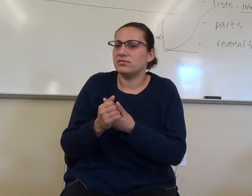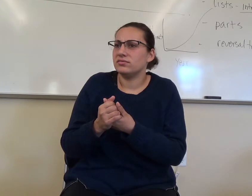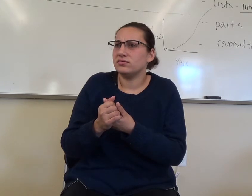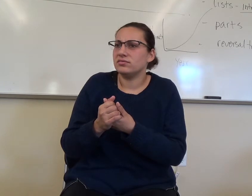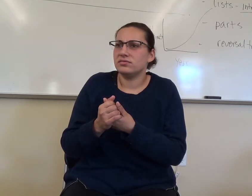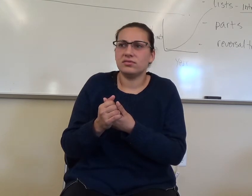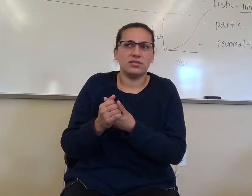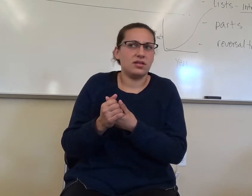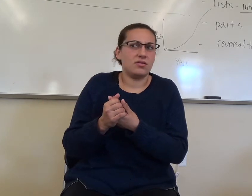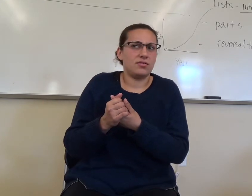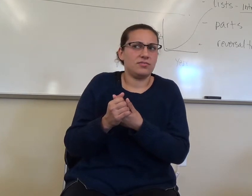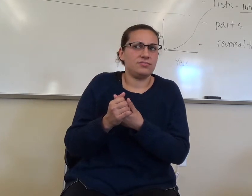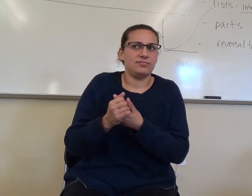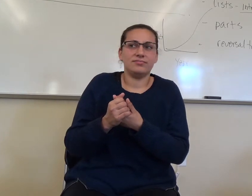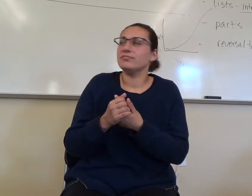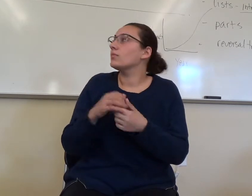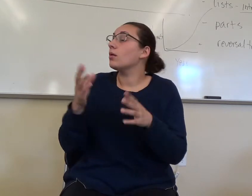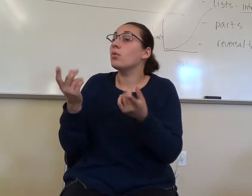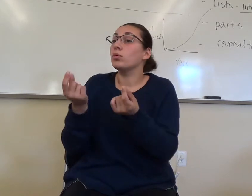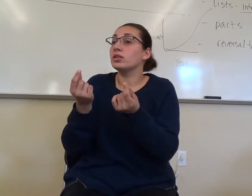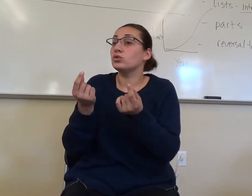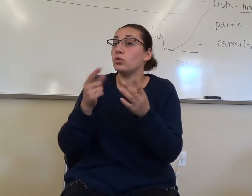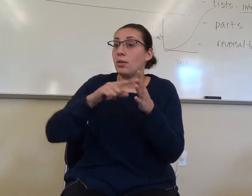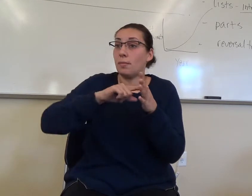did the action of to begin with was just